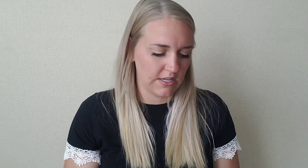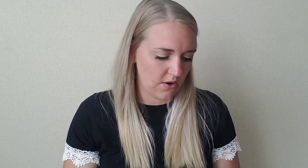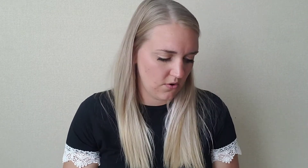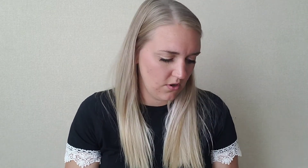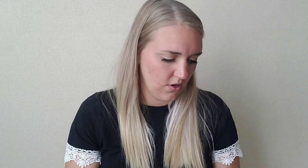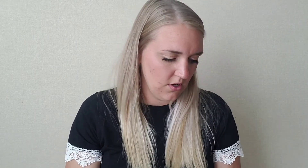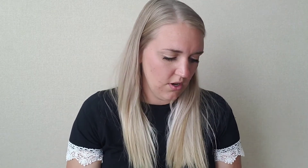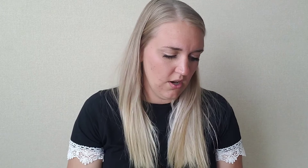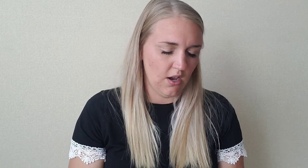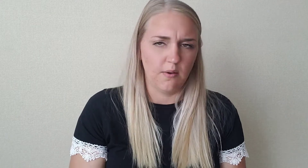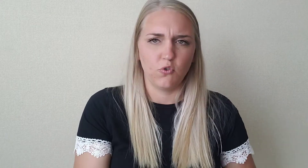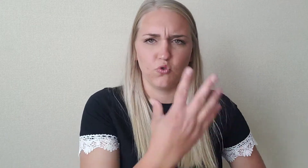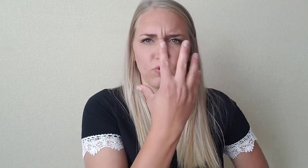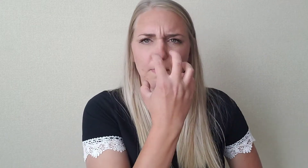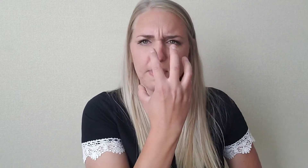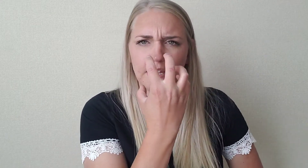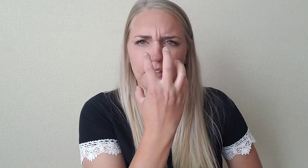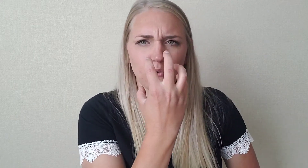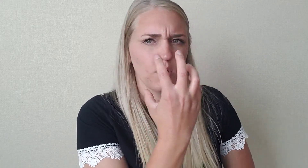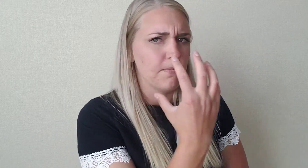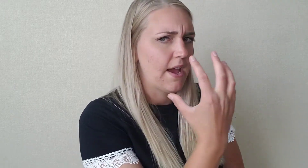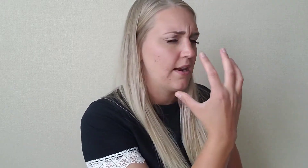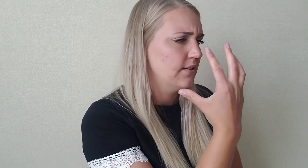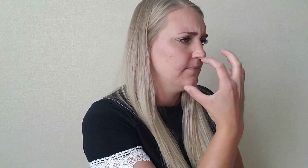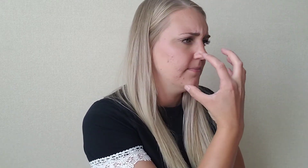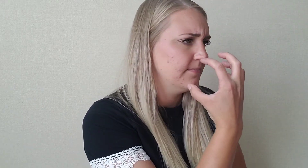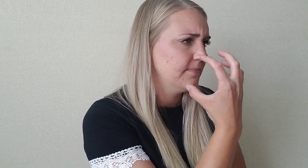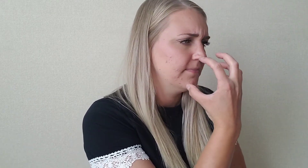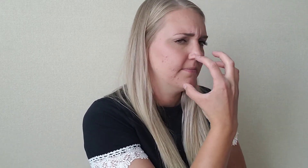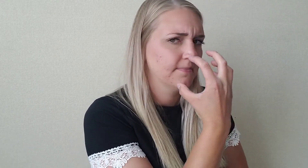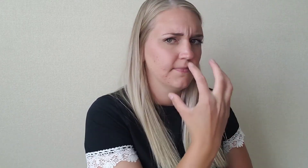down. Grumpy or mad.